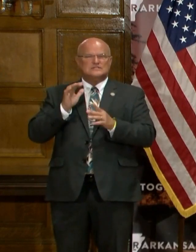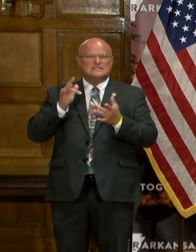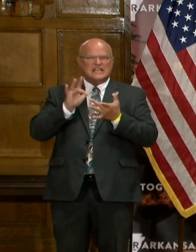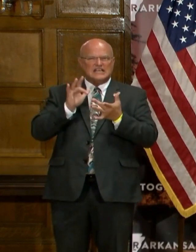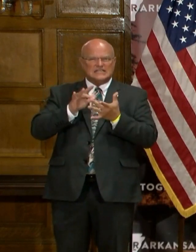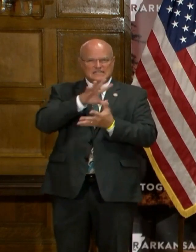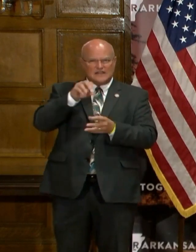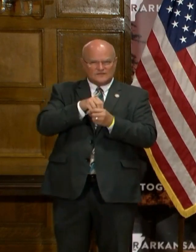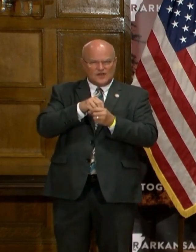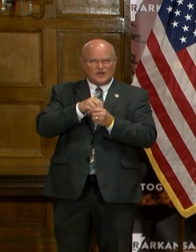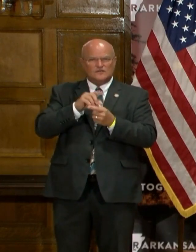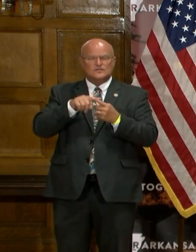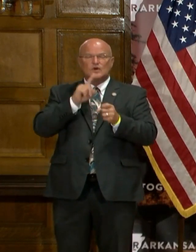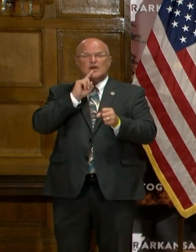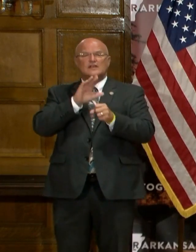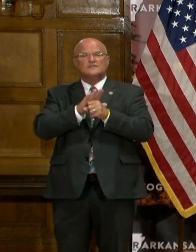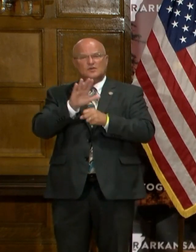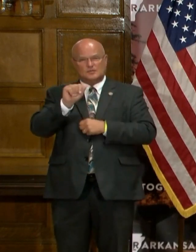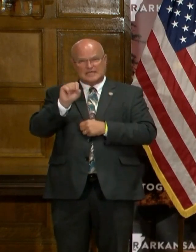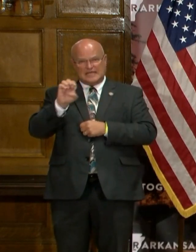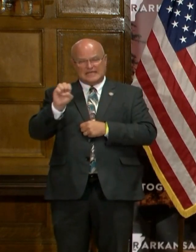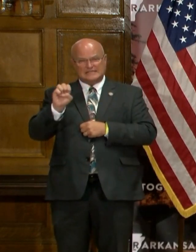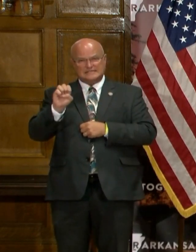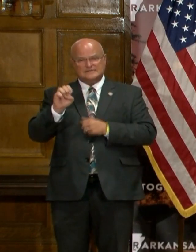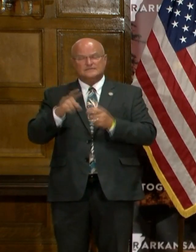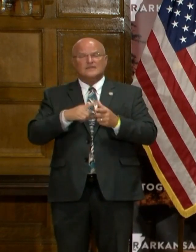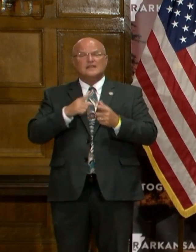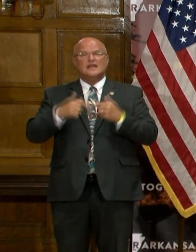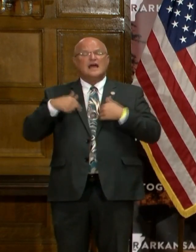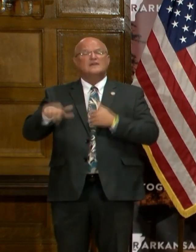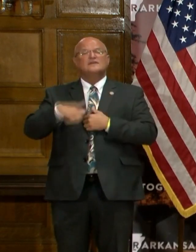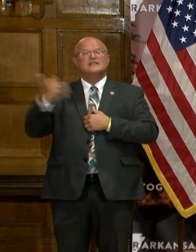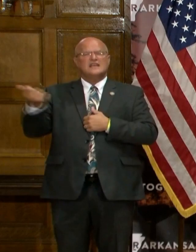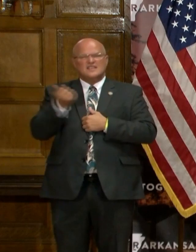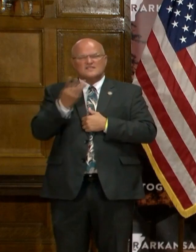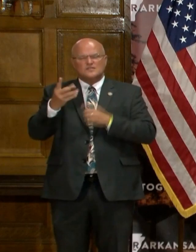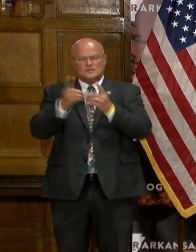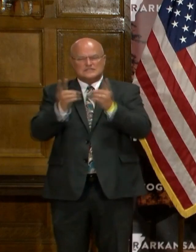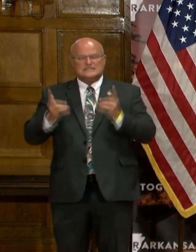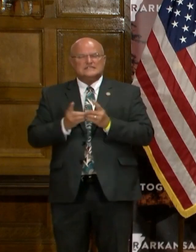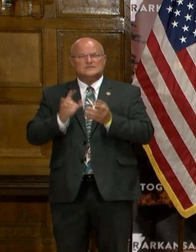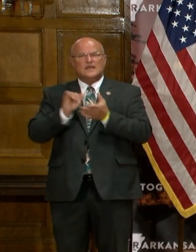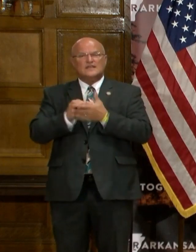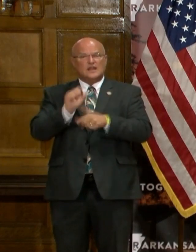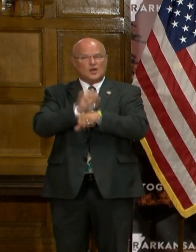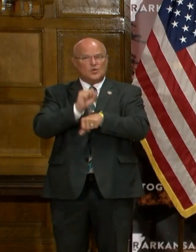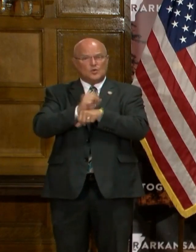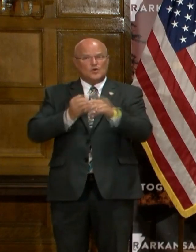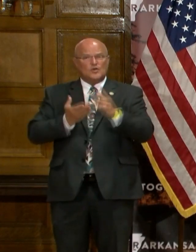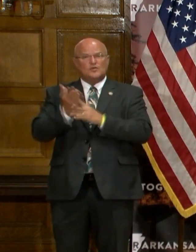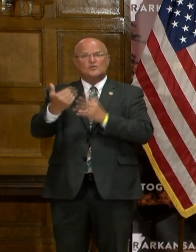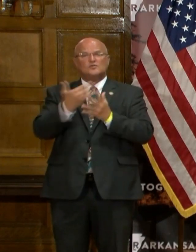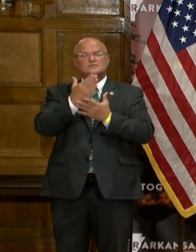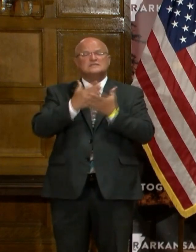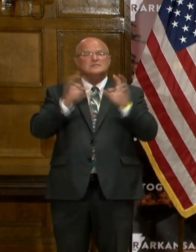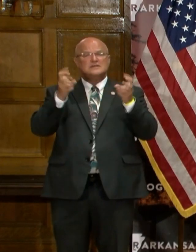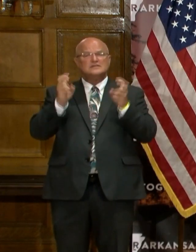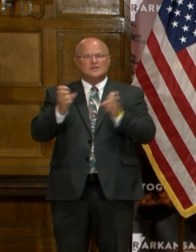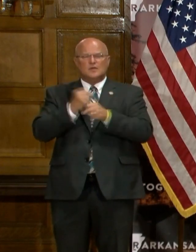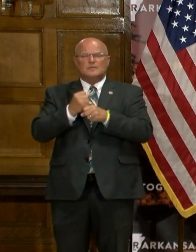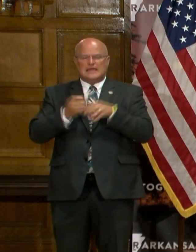that were involved to a confirmed case. And then we have another couple of districts that are working through some issues today, and they'll